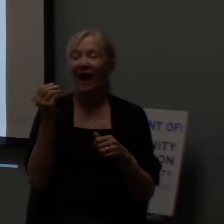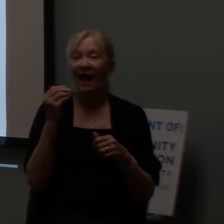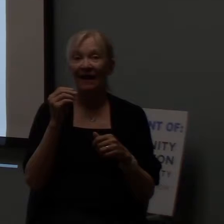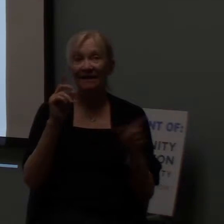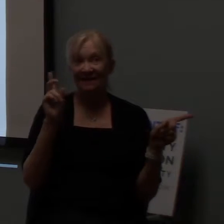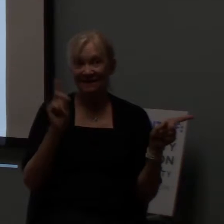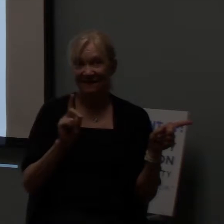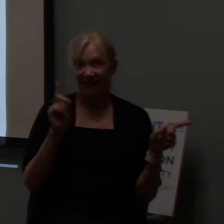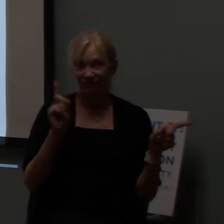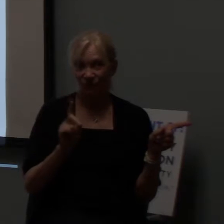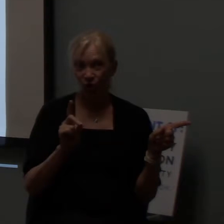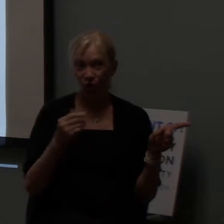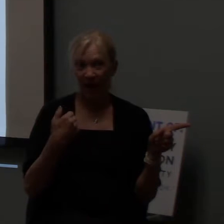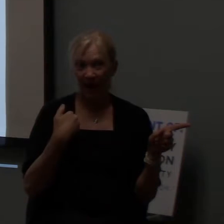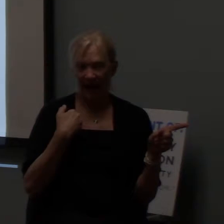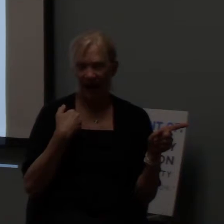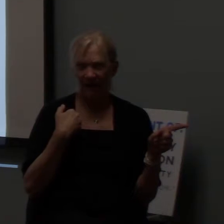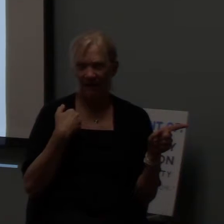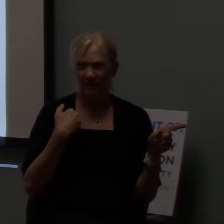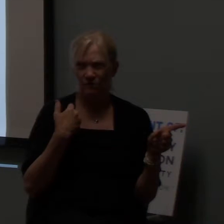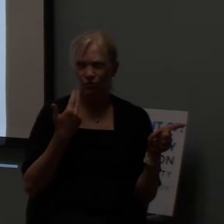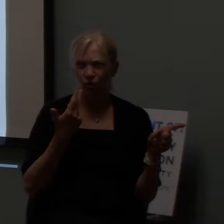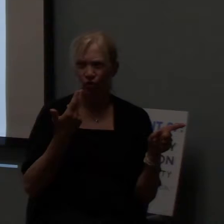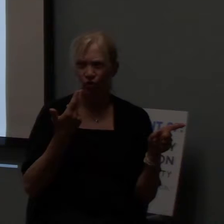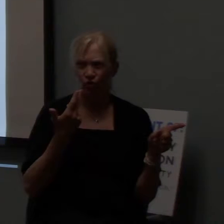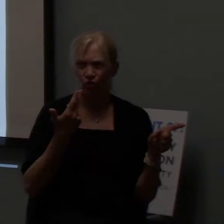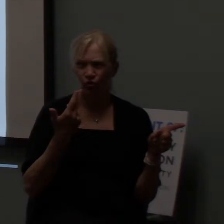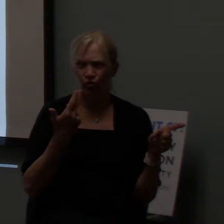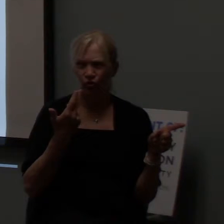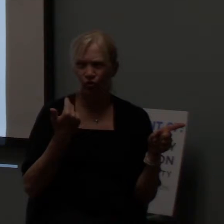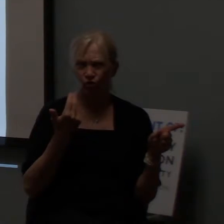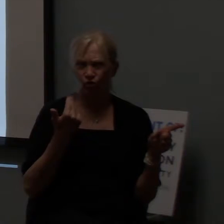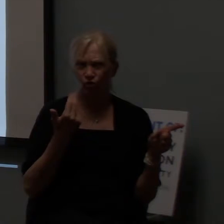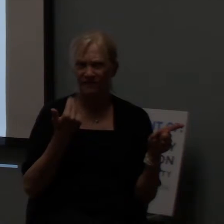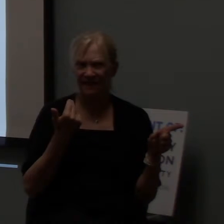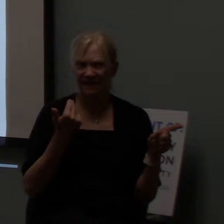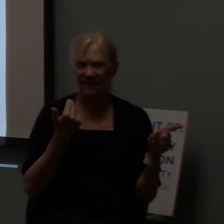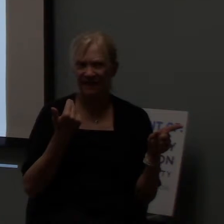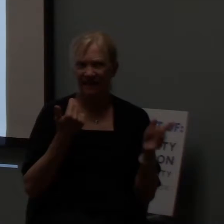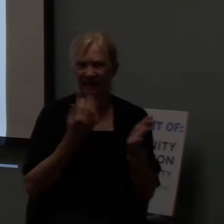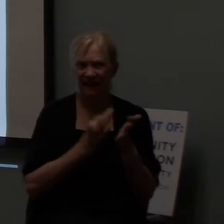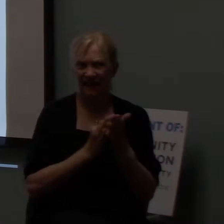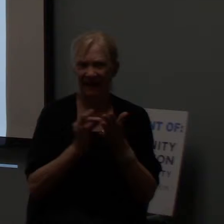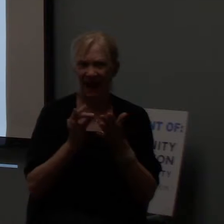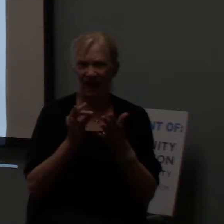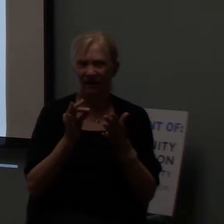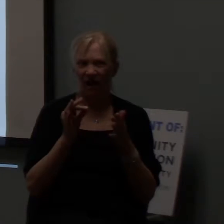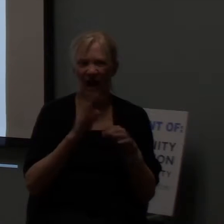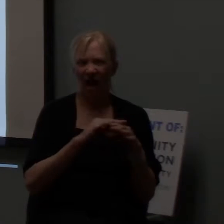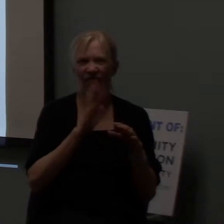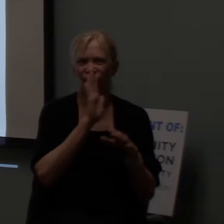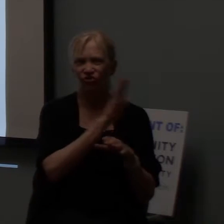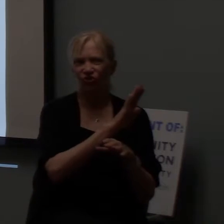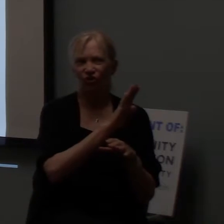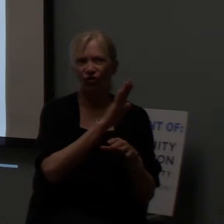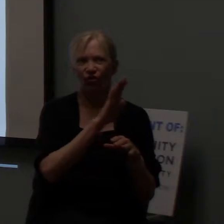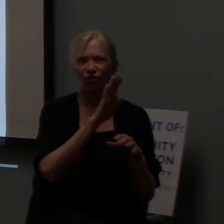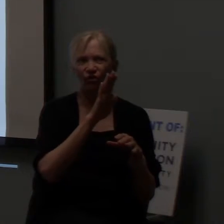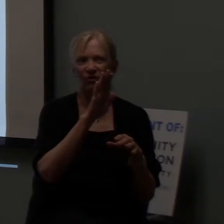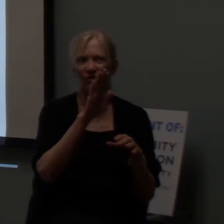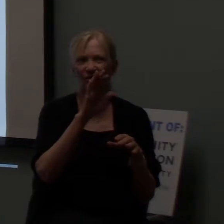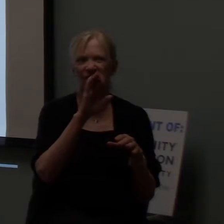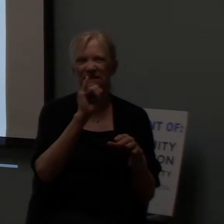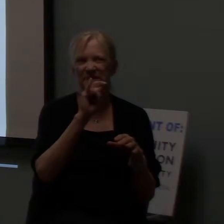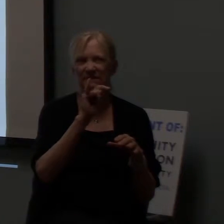Denver has 13, if you count the mayor on their city council, and Broomfield has 11 if you